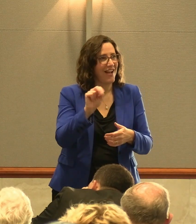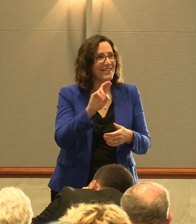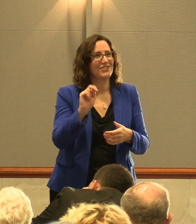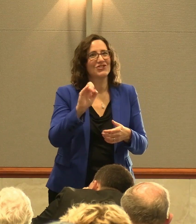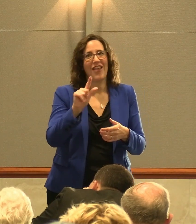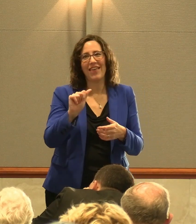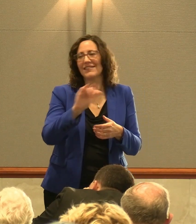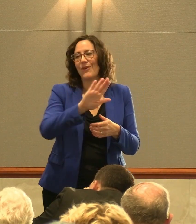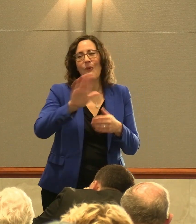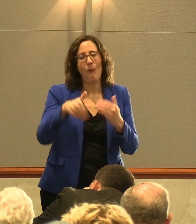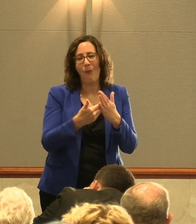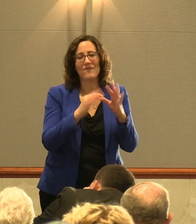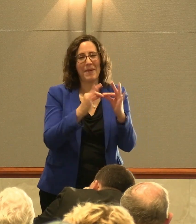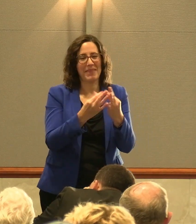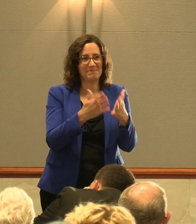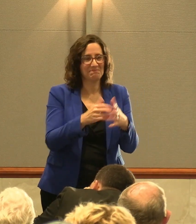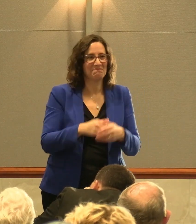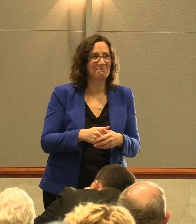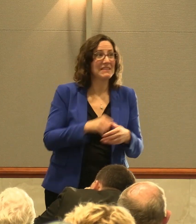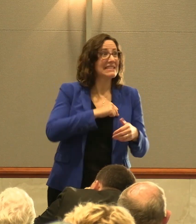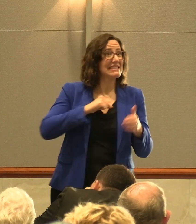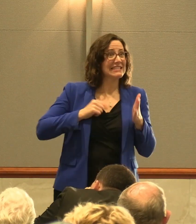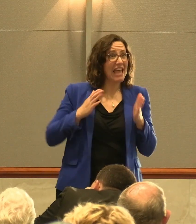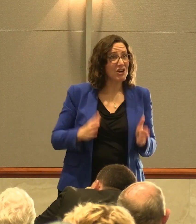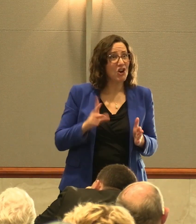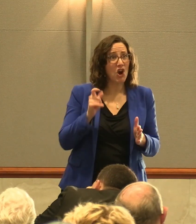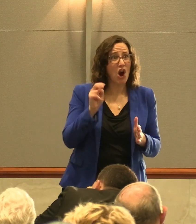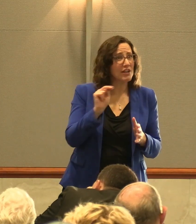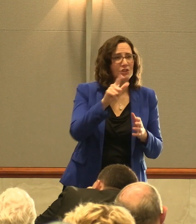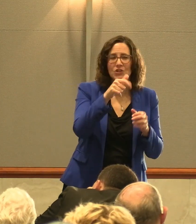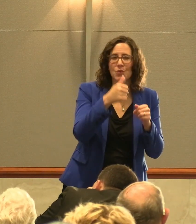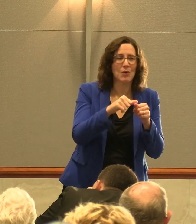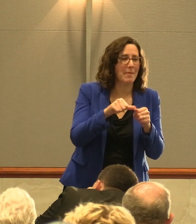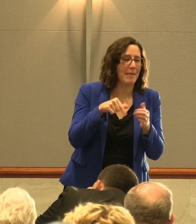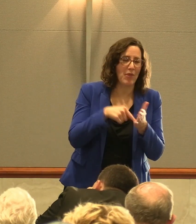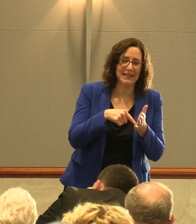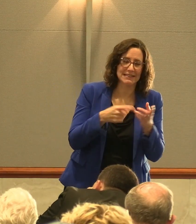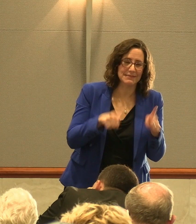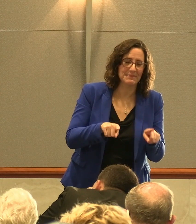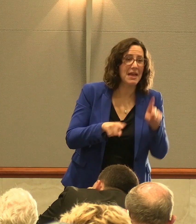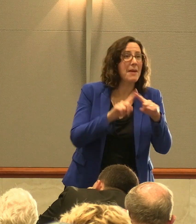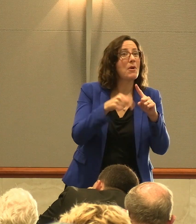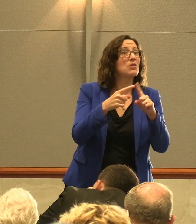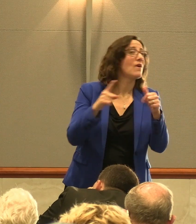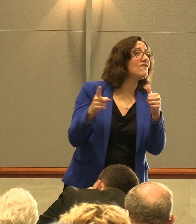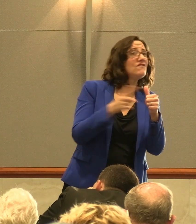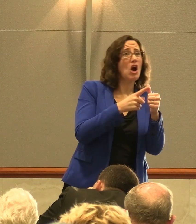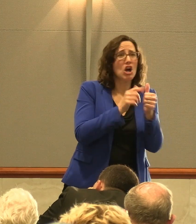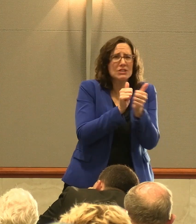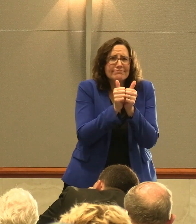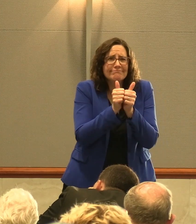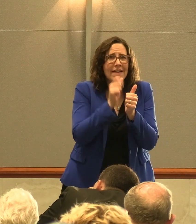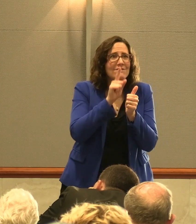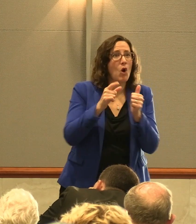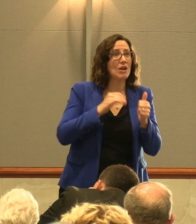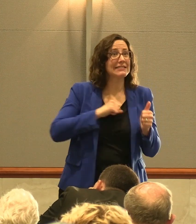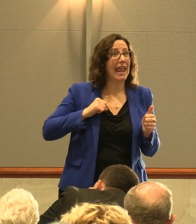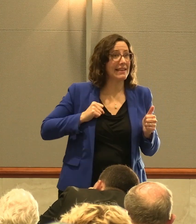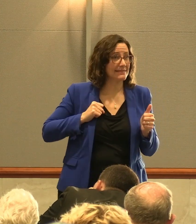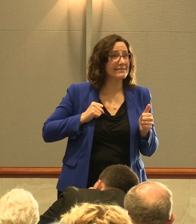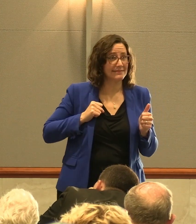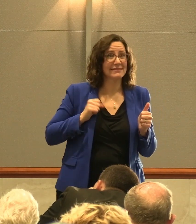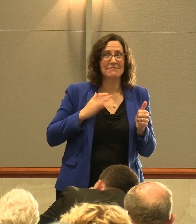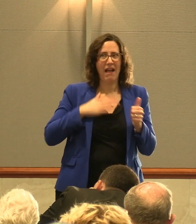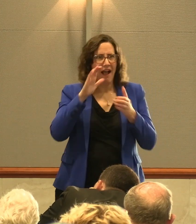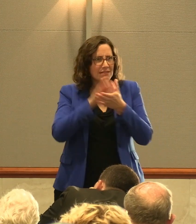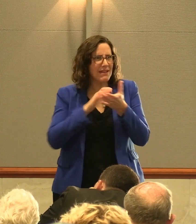and their whole family. Senator Cardin, you would have no reason to remember this, but when you were first running for Senate, my husband and I